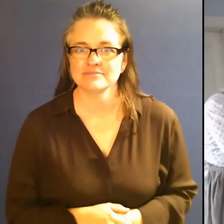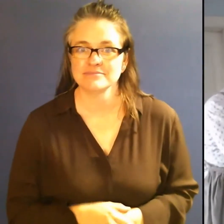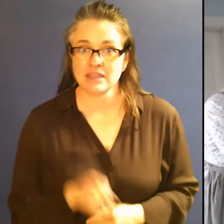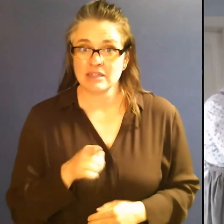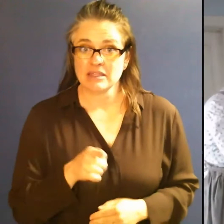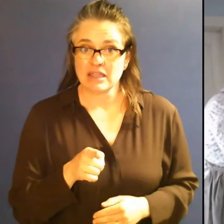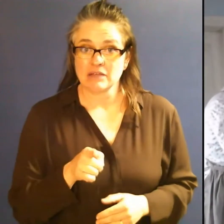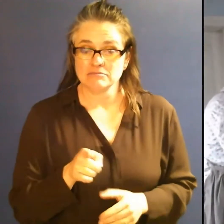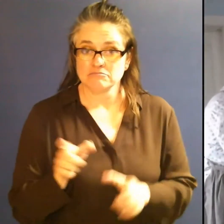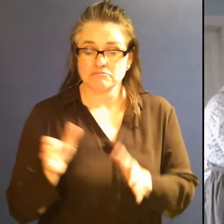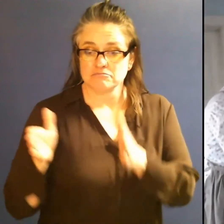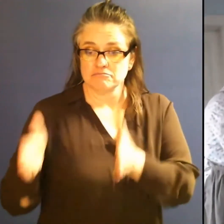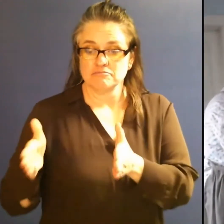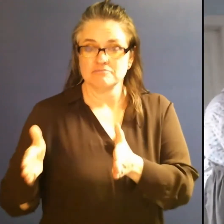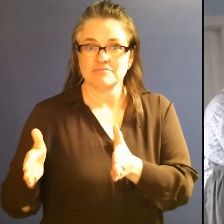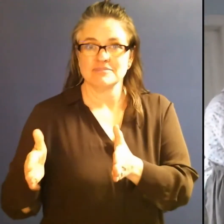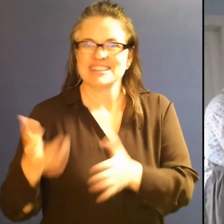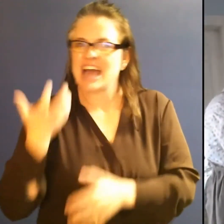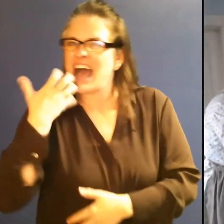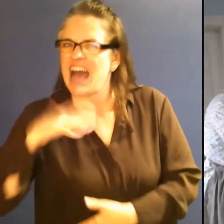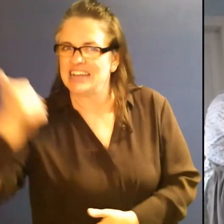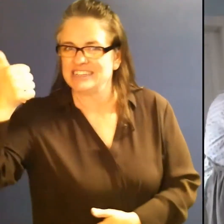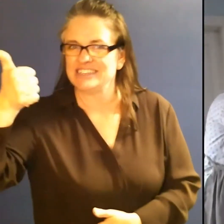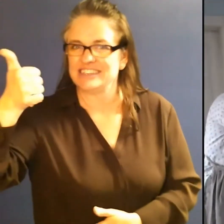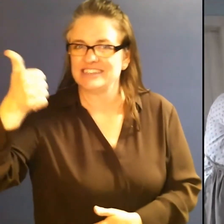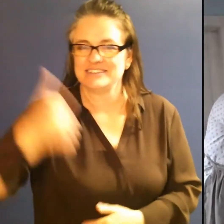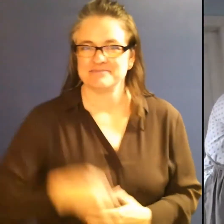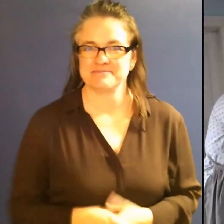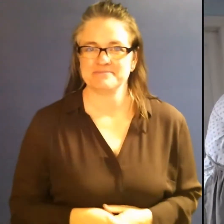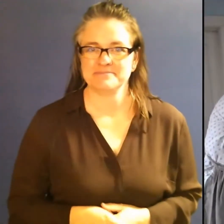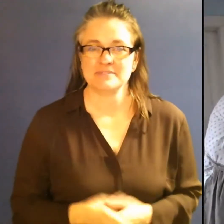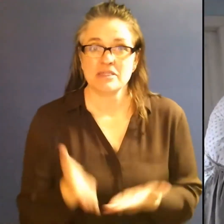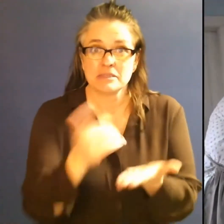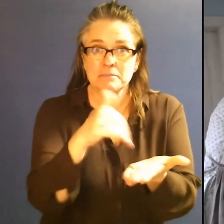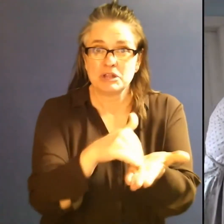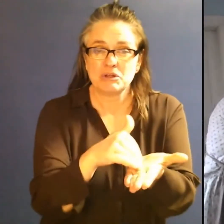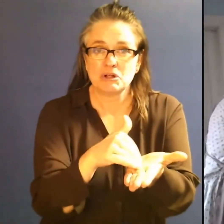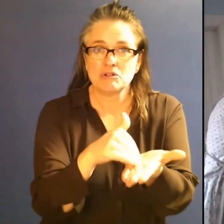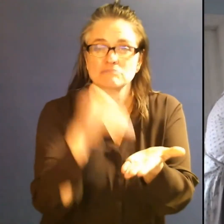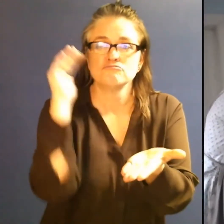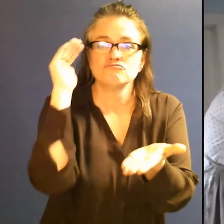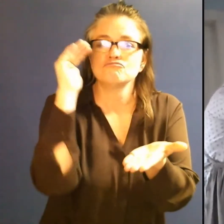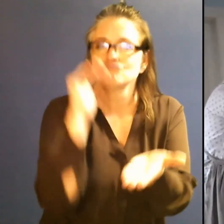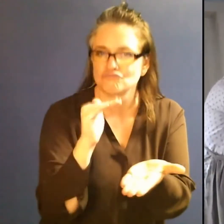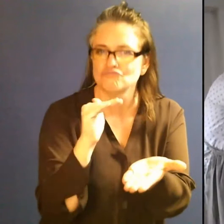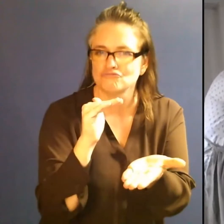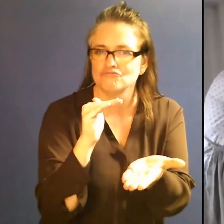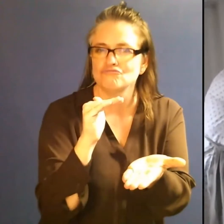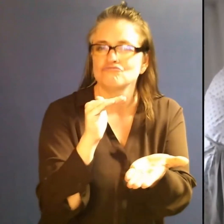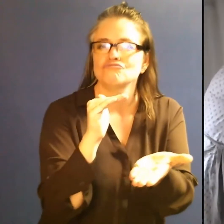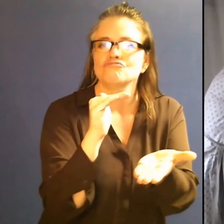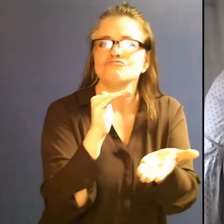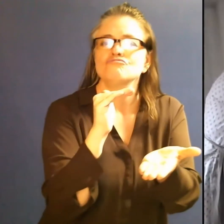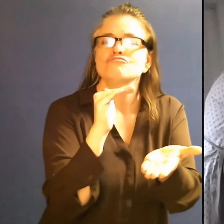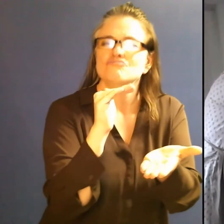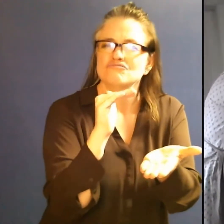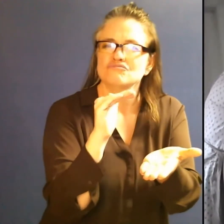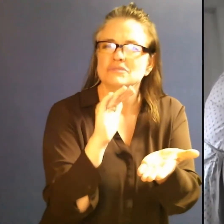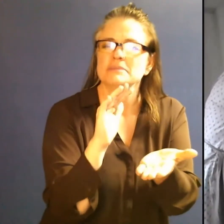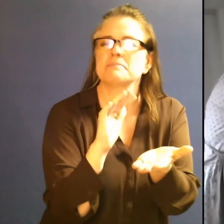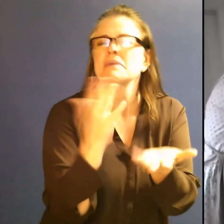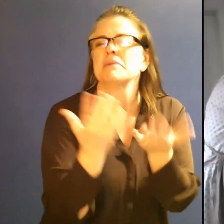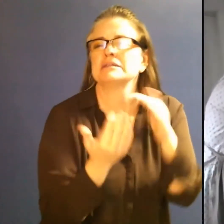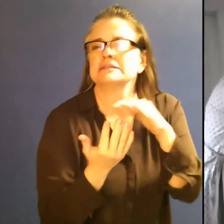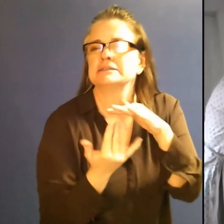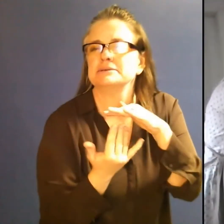where the fire is going to be the very hottest. In the middle part, it goes down a little bit at a time till it's sort of a simmer,